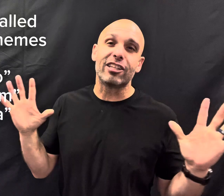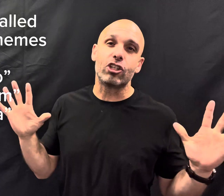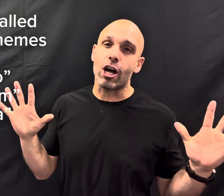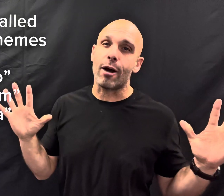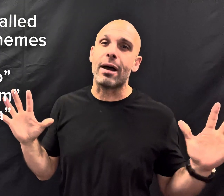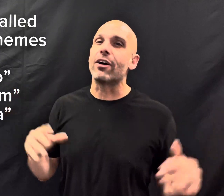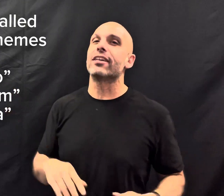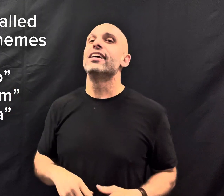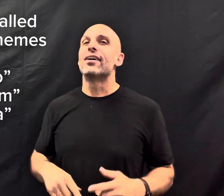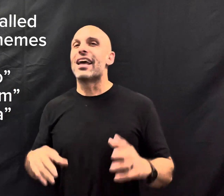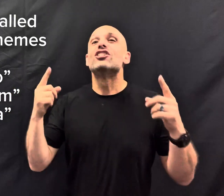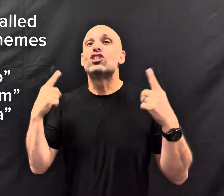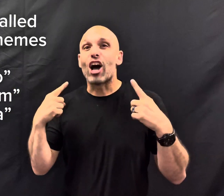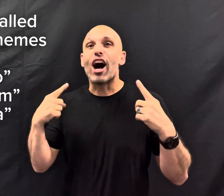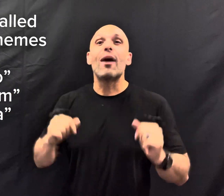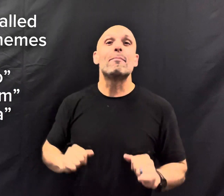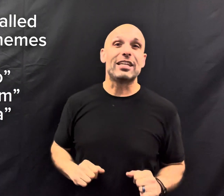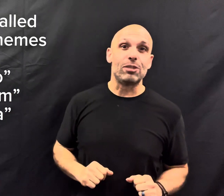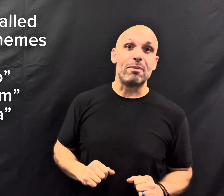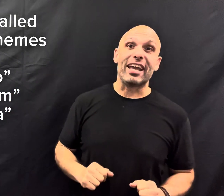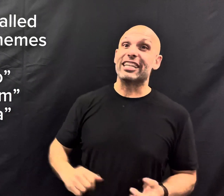cha mouth. Cha means big.